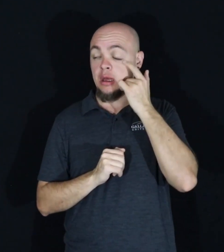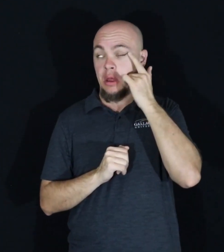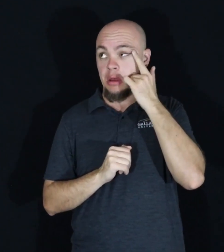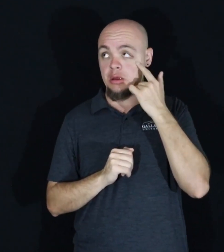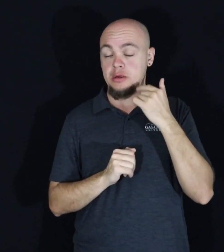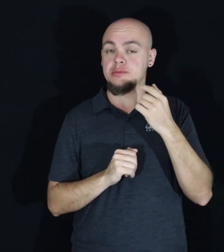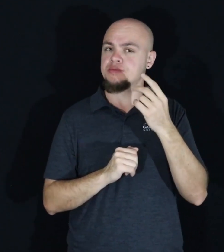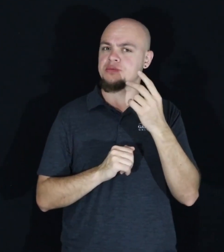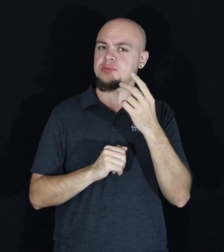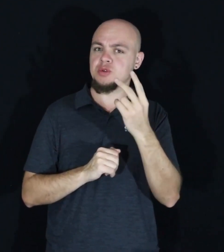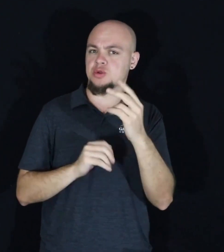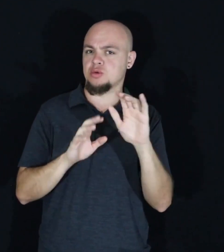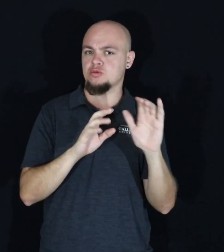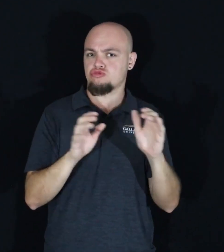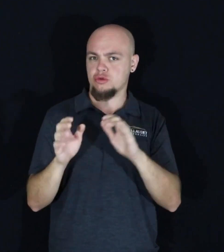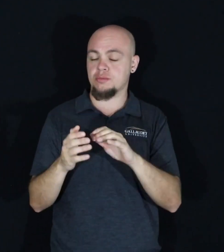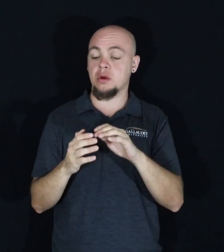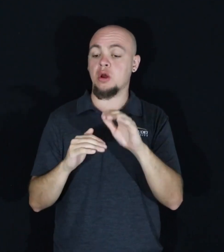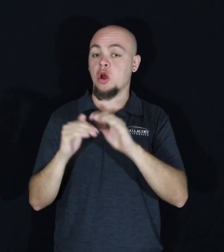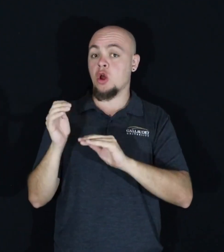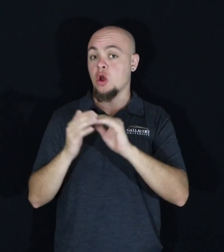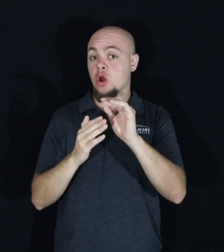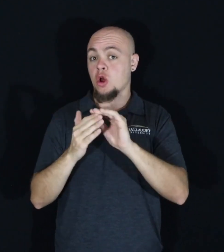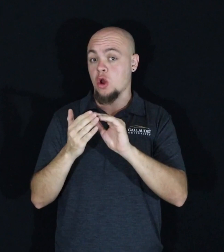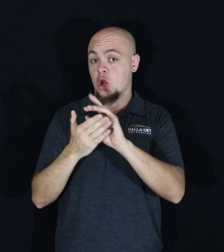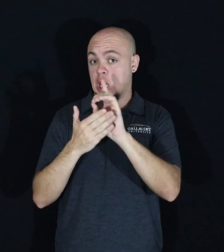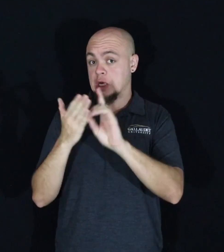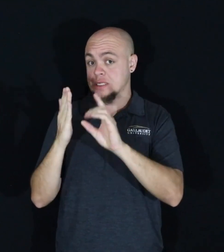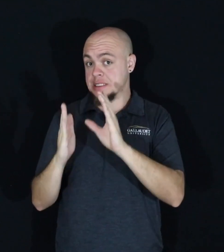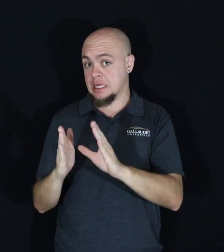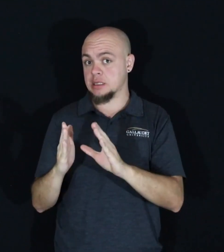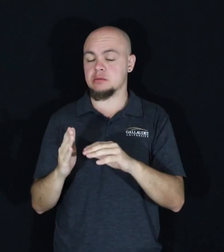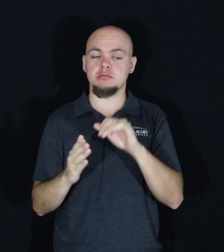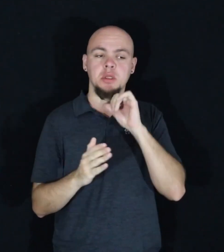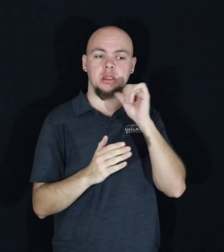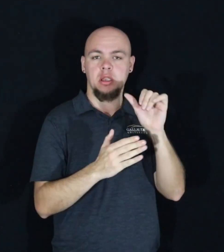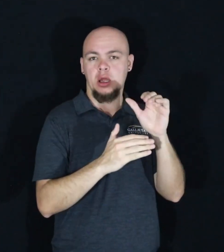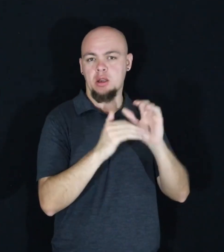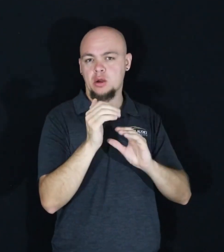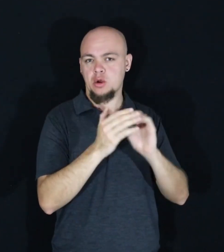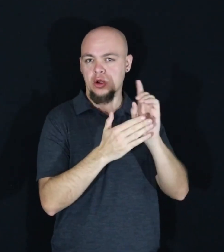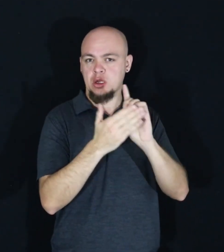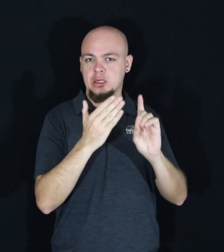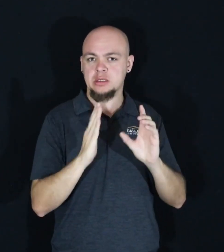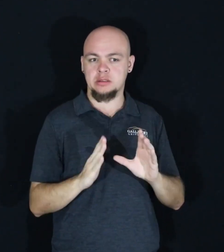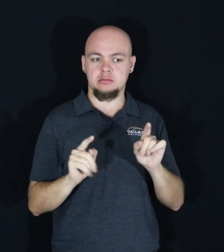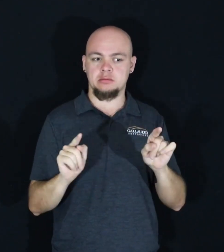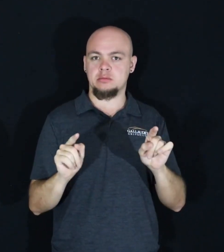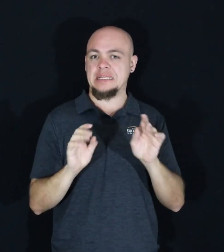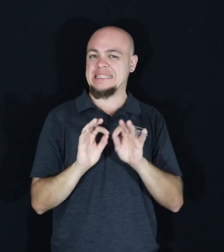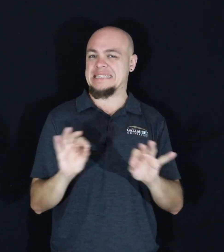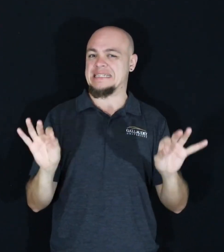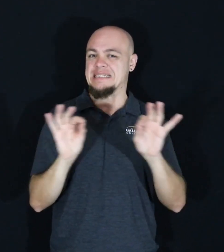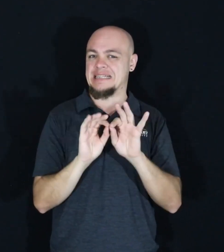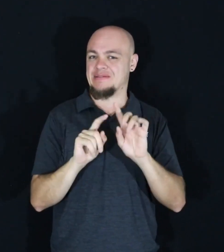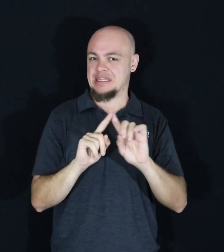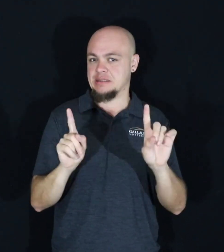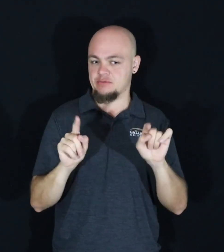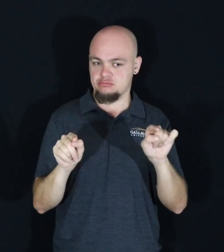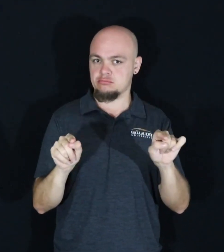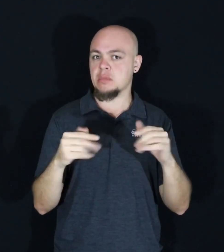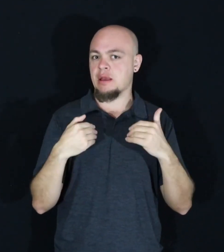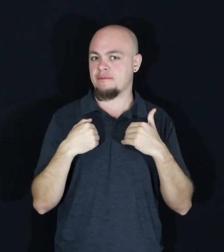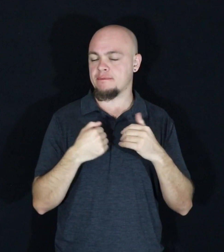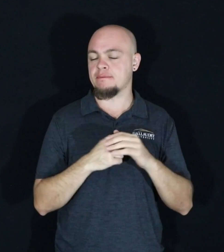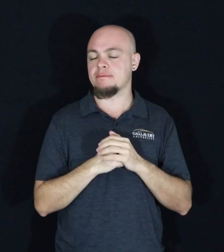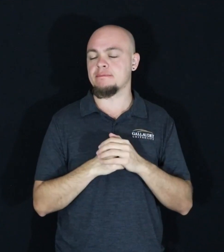two groups, architects and non-architects. And even there, we saw a significant difference between the two groups.